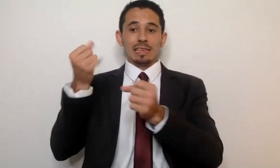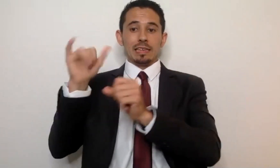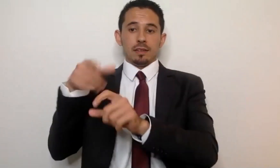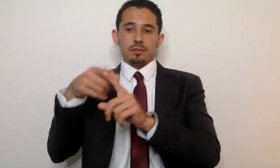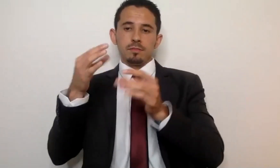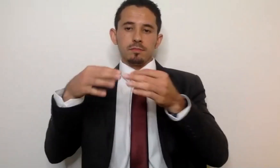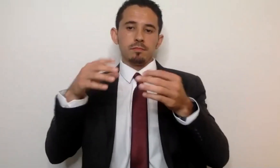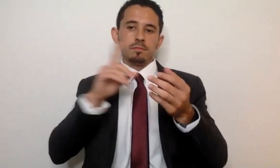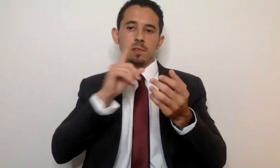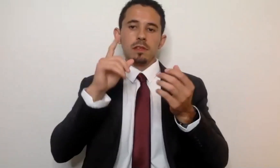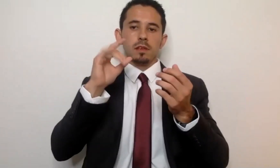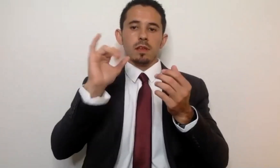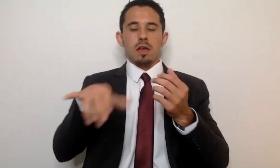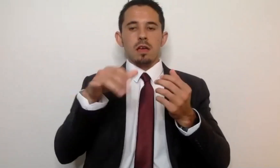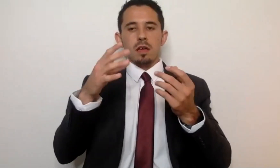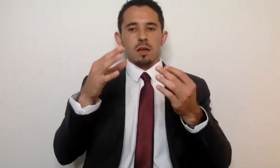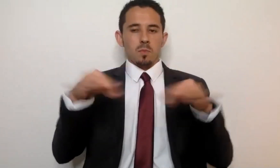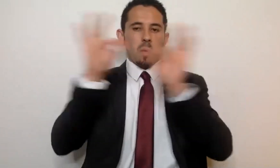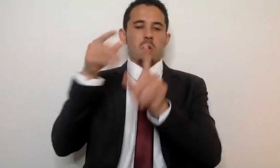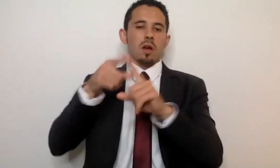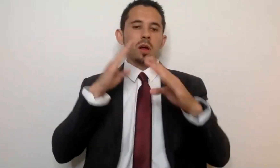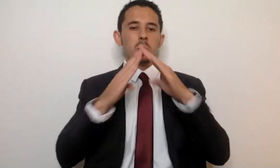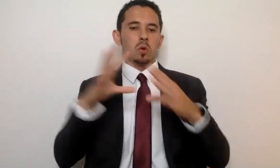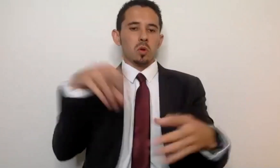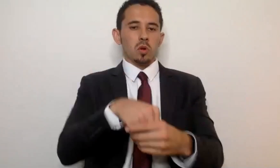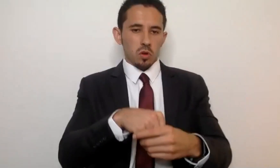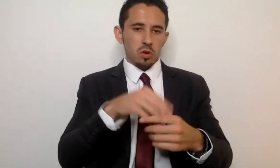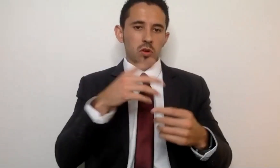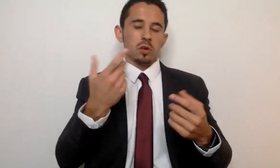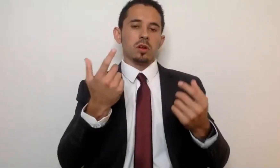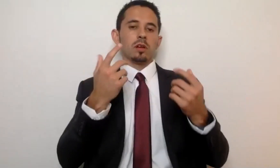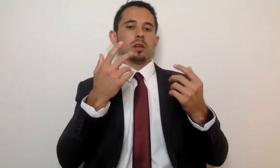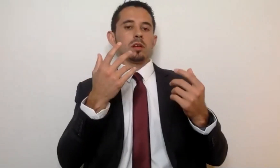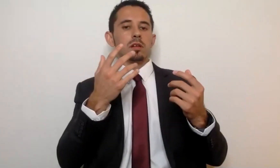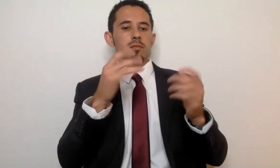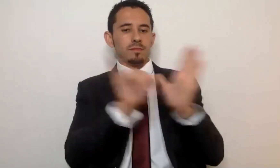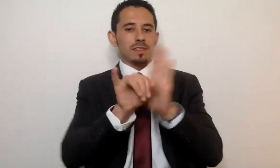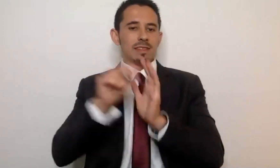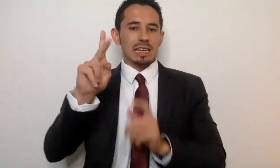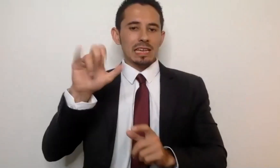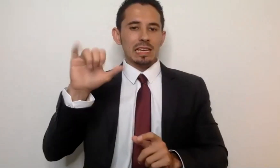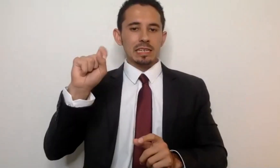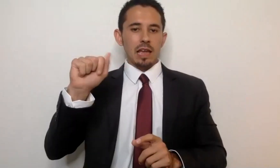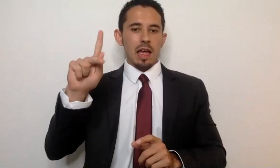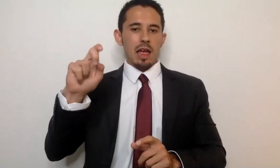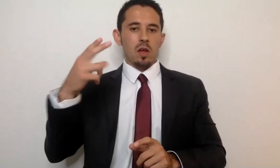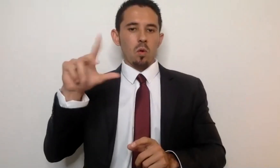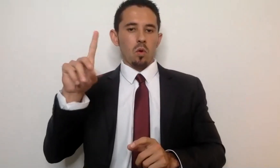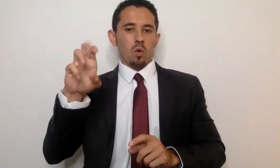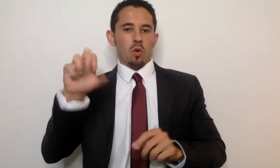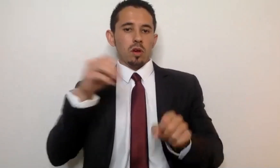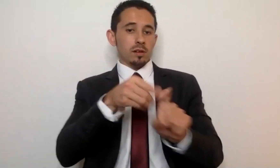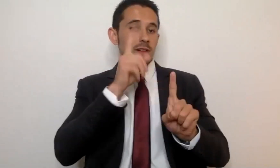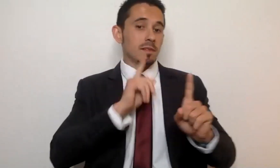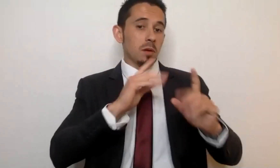If I were to engage with the ministries of health on a global level, it would be important to engage with the communities, the deaf communities,